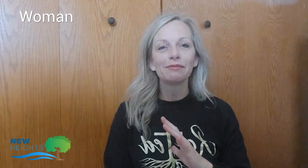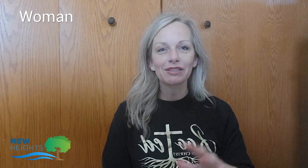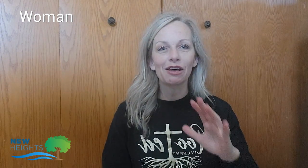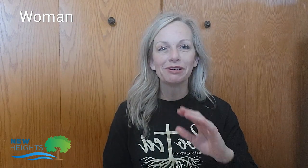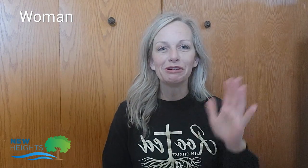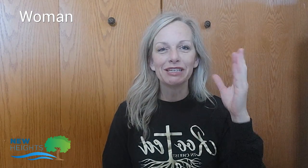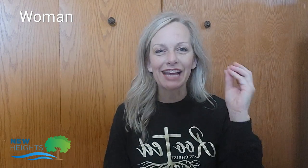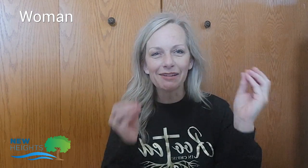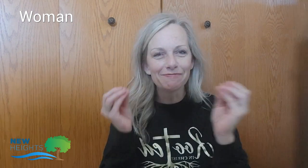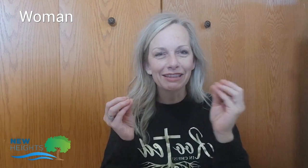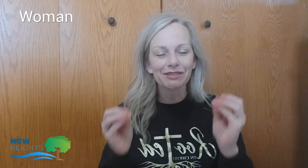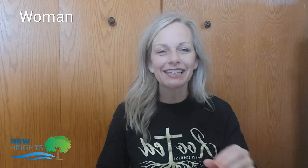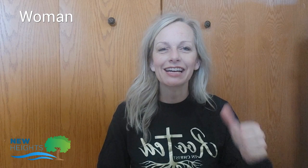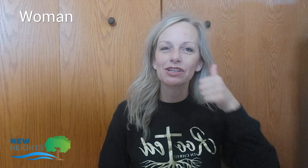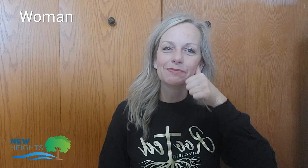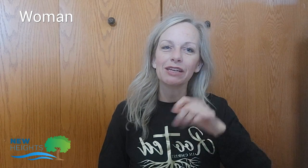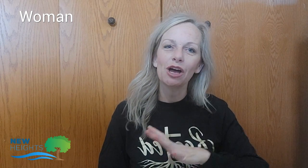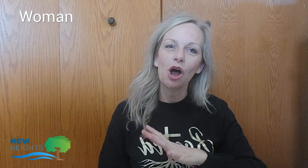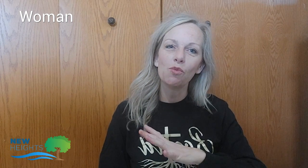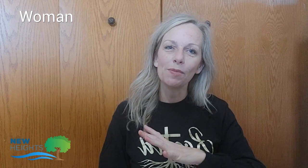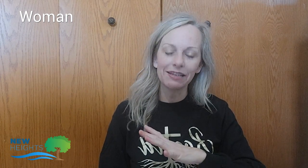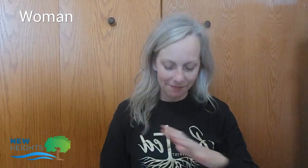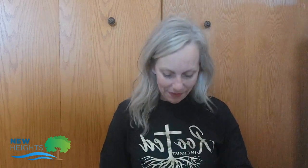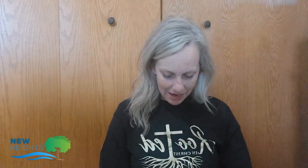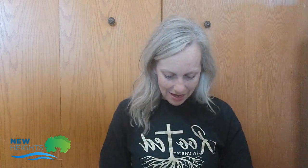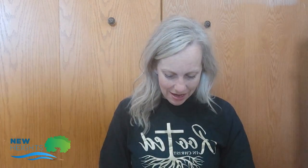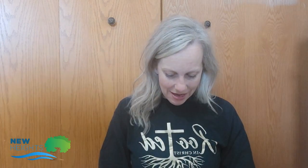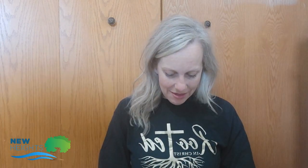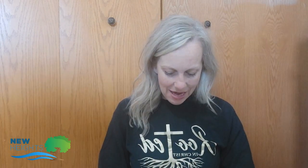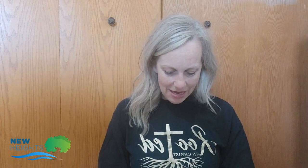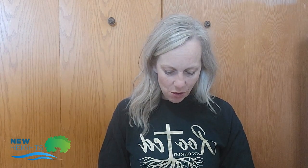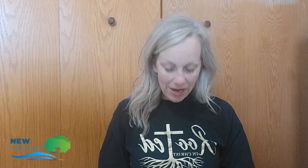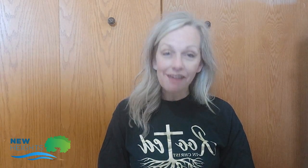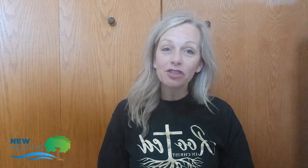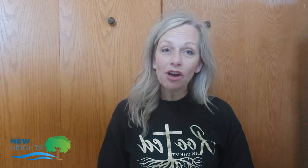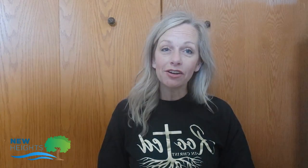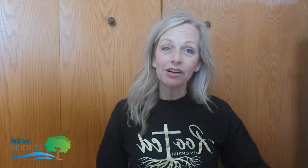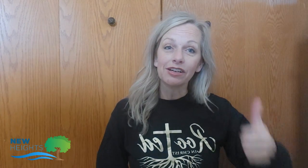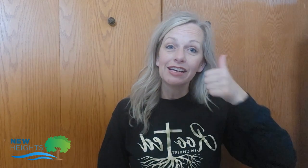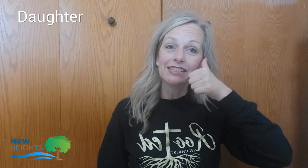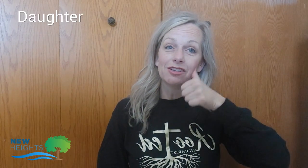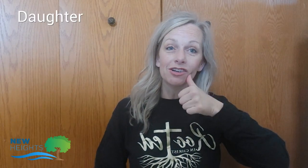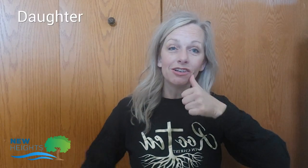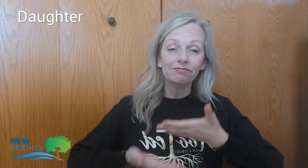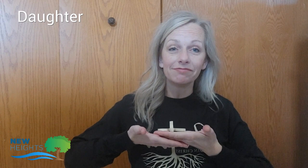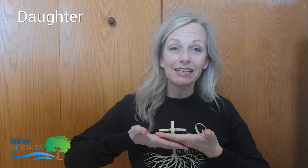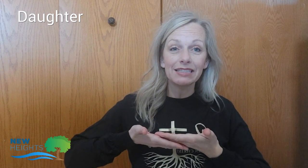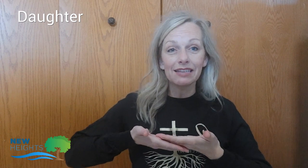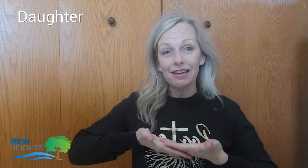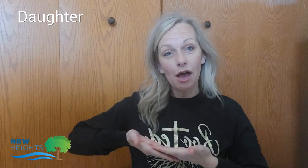just helping you to kind of make those connections, but a woman. Then we have daughter is a girl. That's a